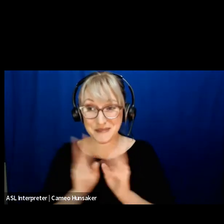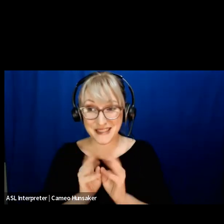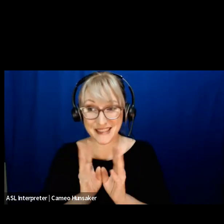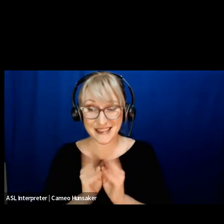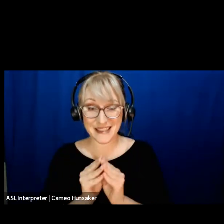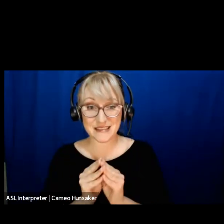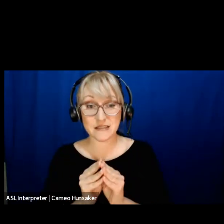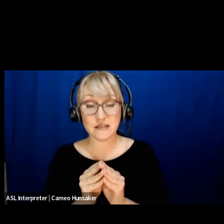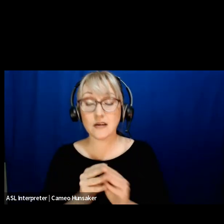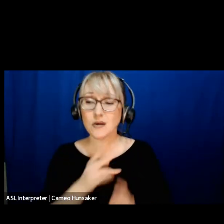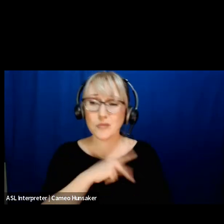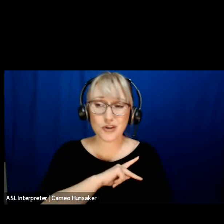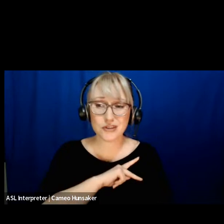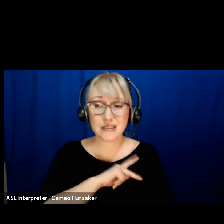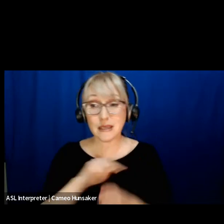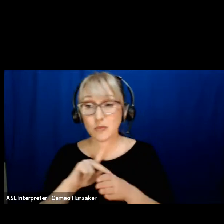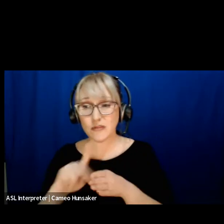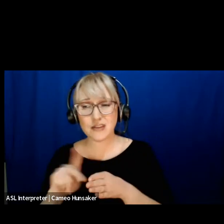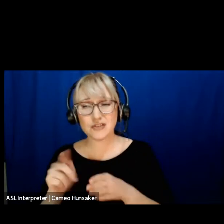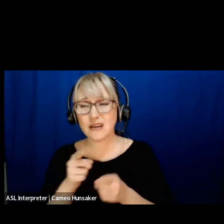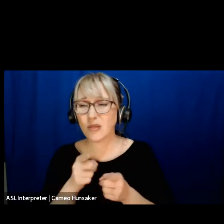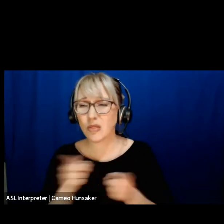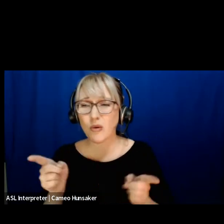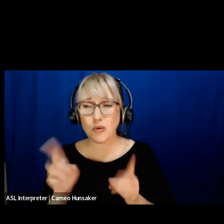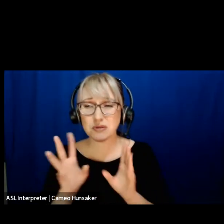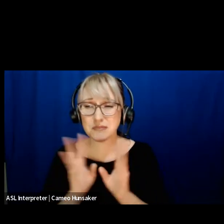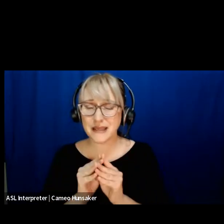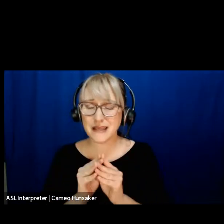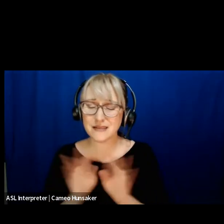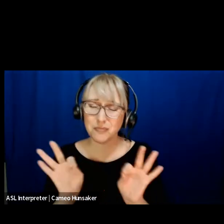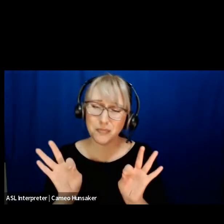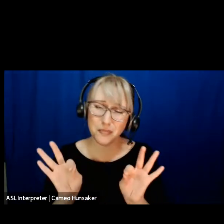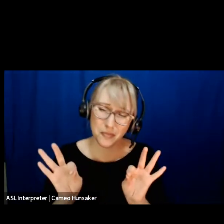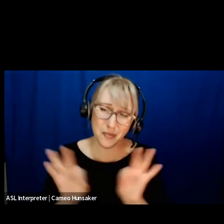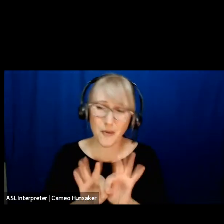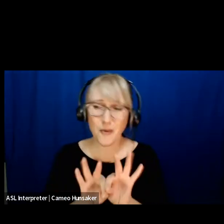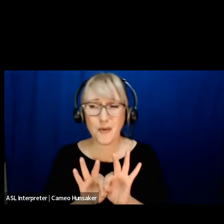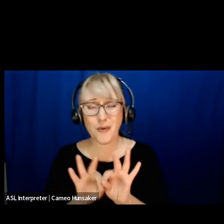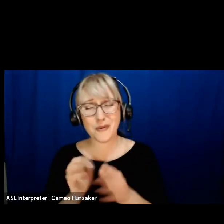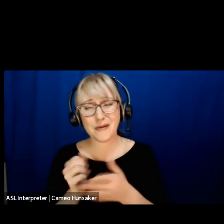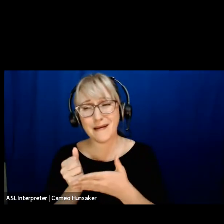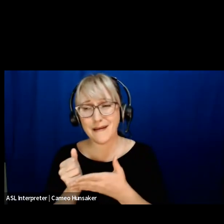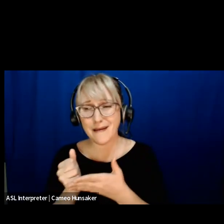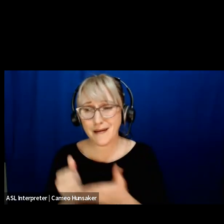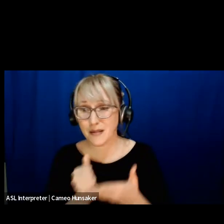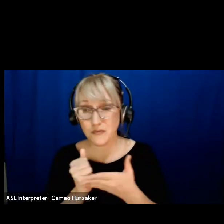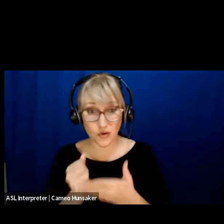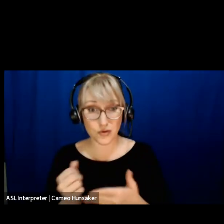Personally and professionally, these meetings are so crucial and helpful. So for anybody that's